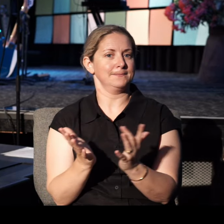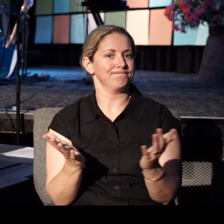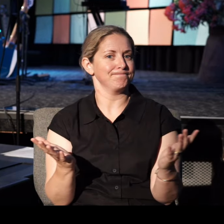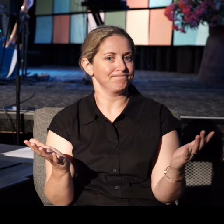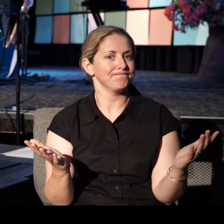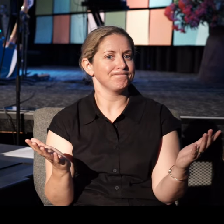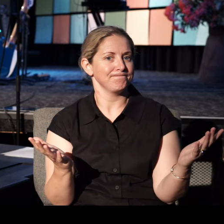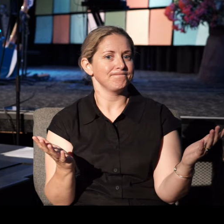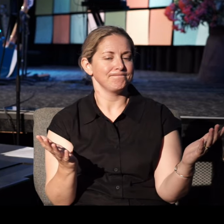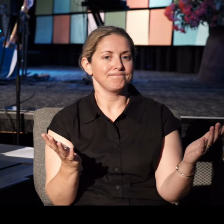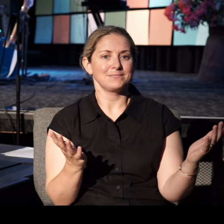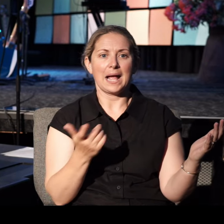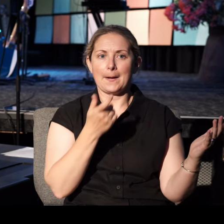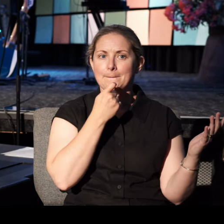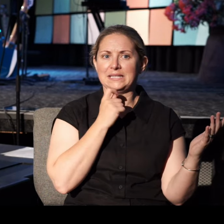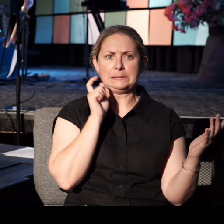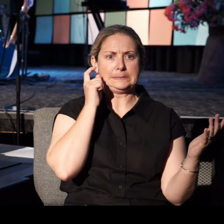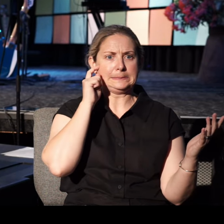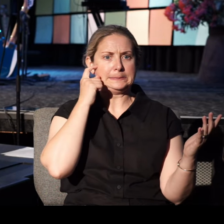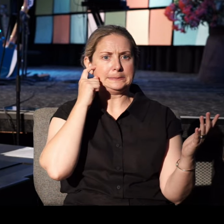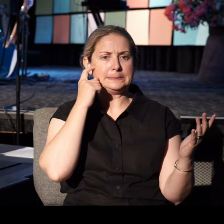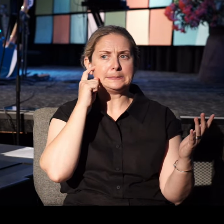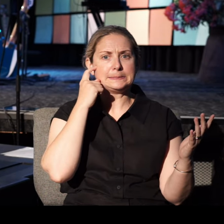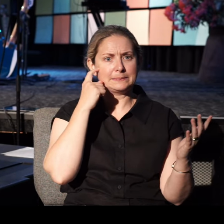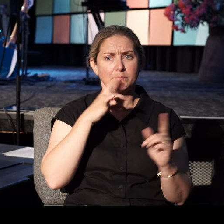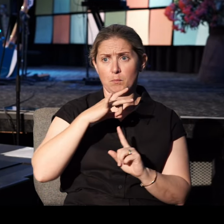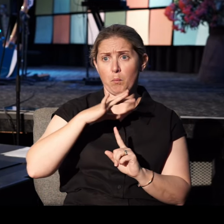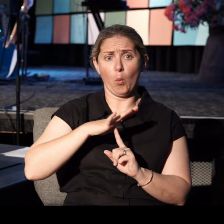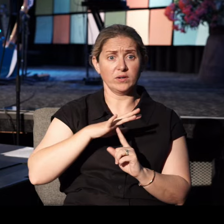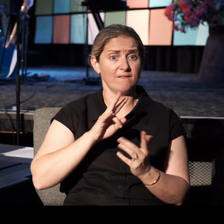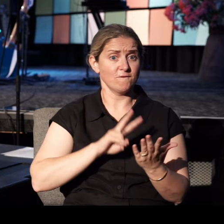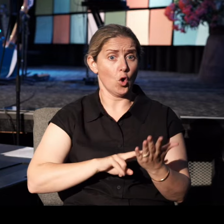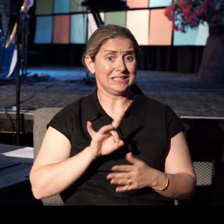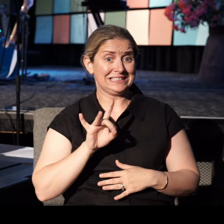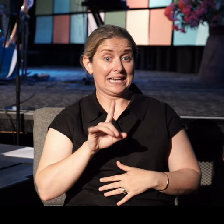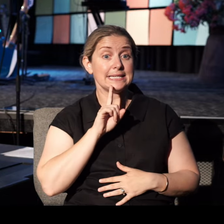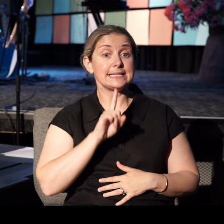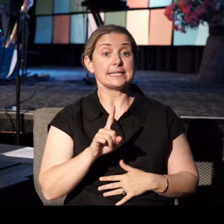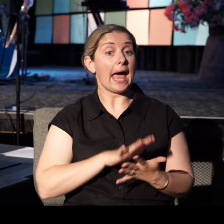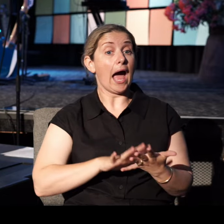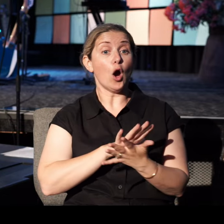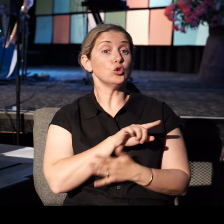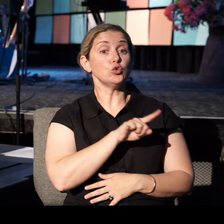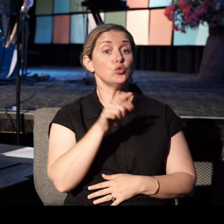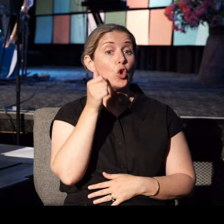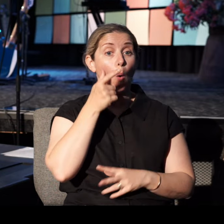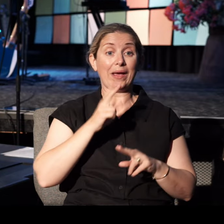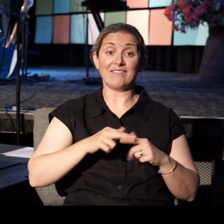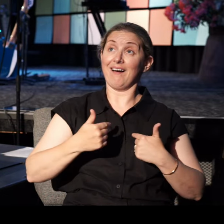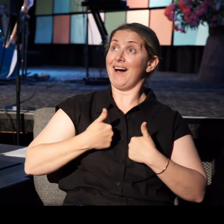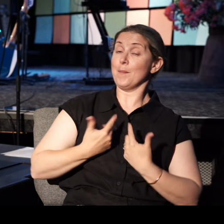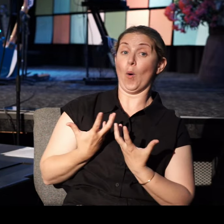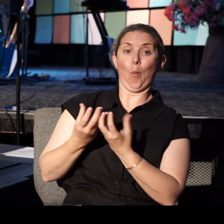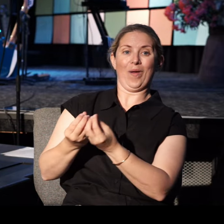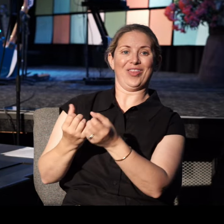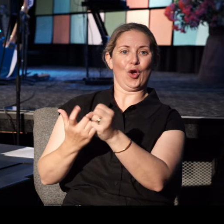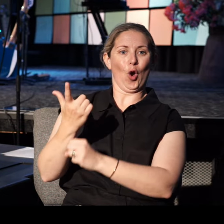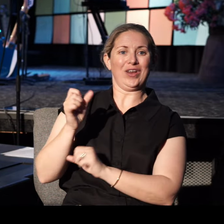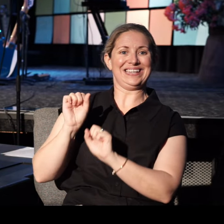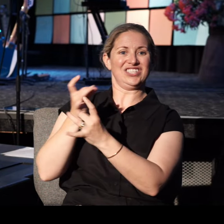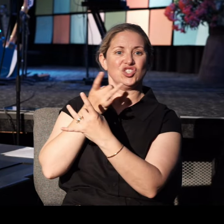This is deeply concerning, deeply important. It matters. Verse 10, this is how we know who the children of God are and who the children of the devil